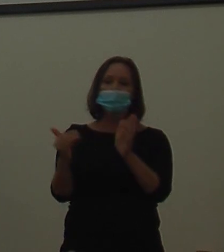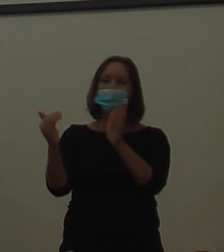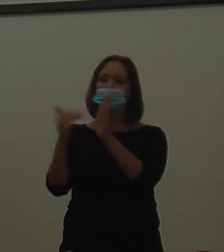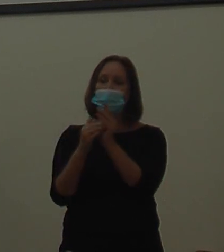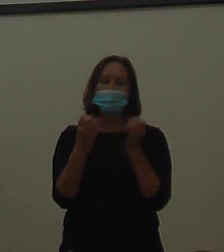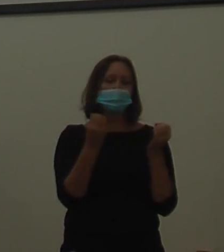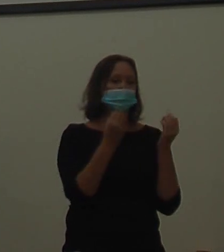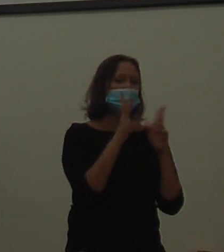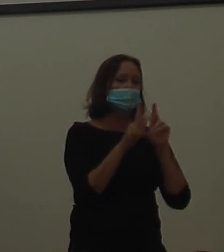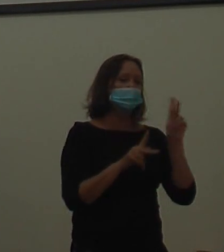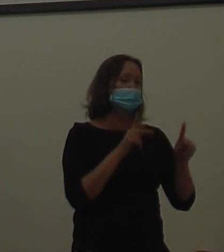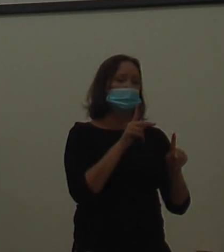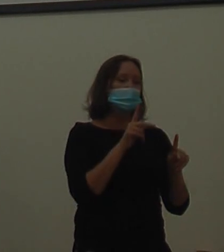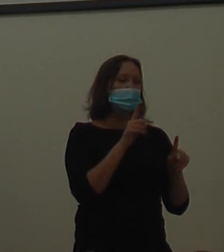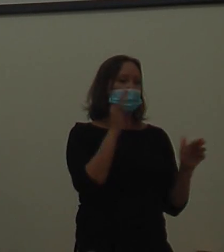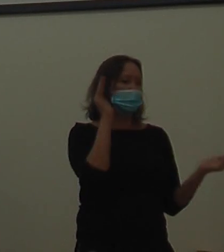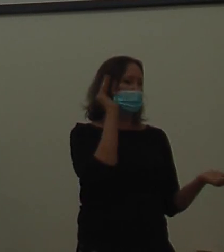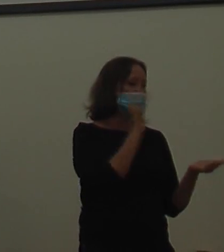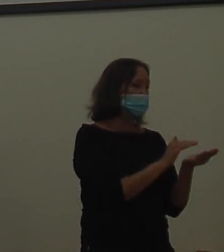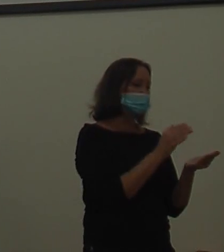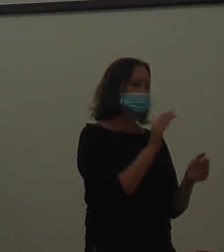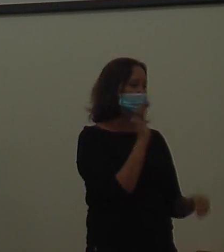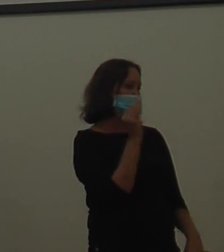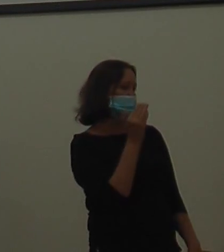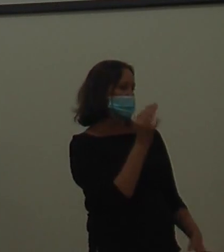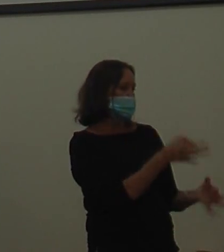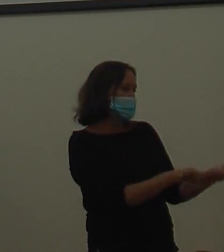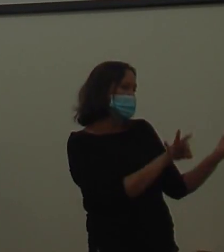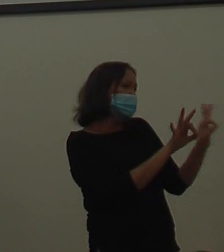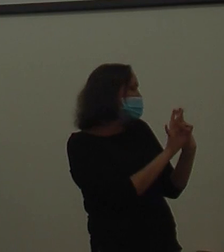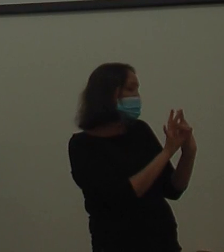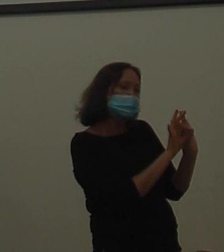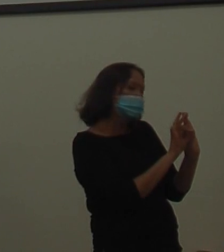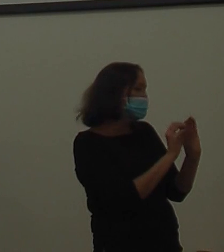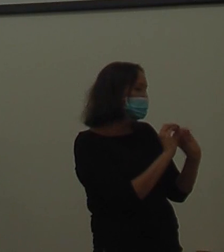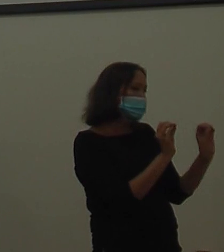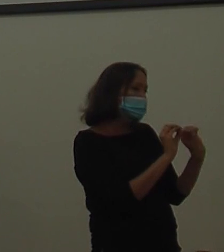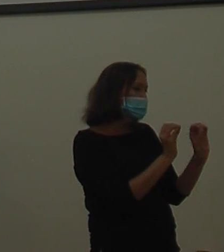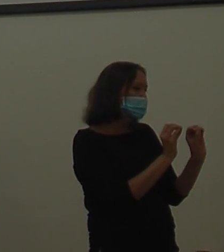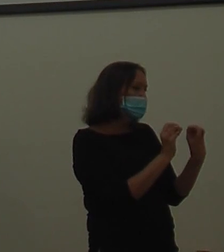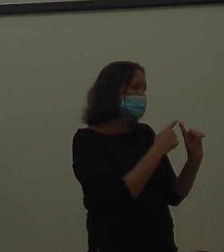great, and God turns and makes them great servants of His.